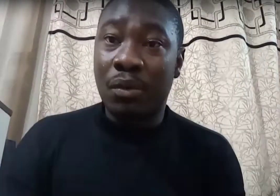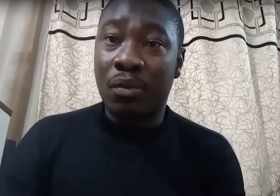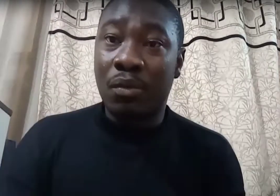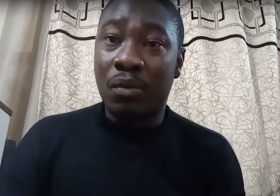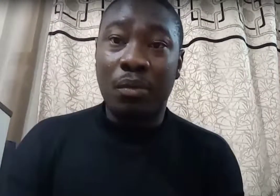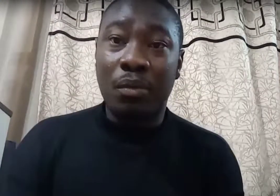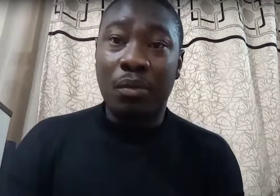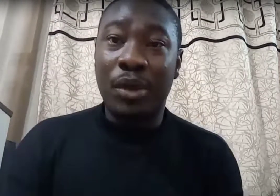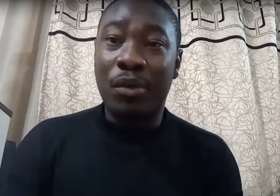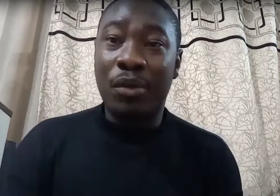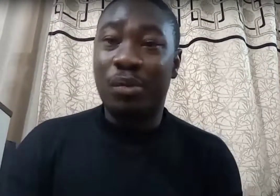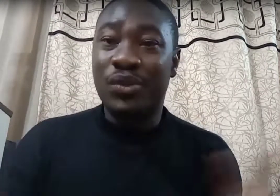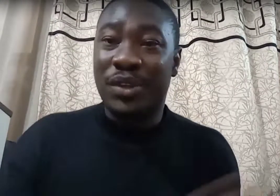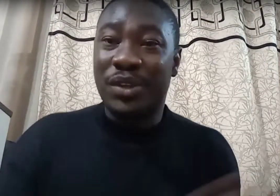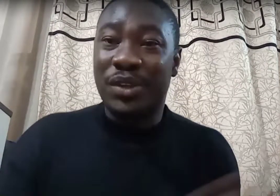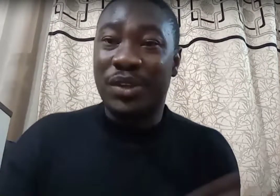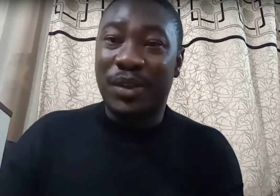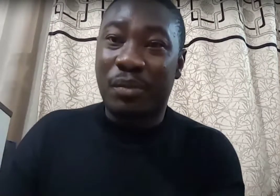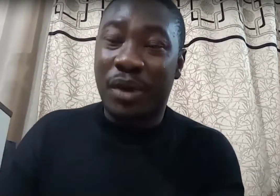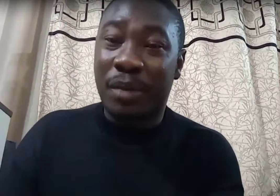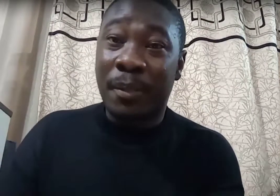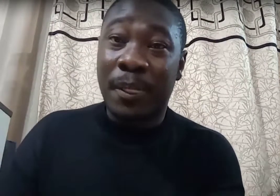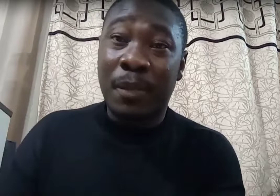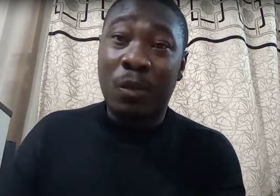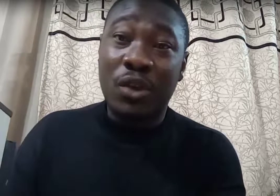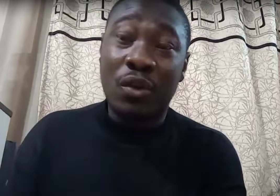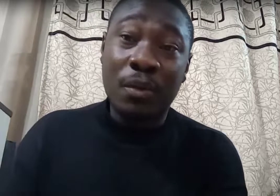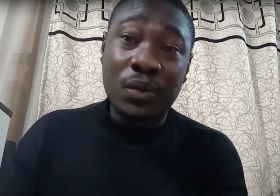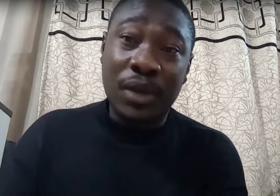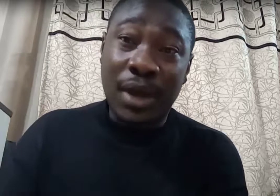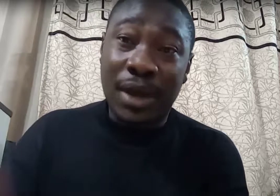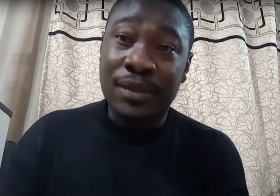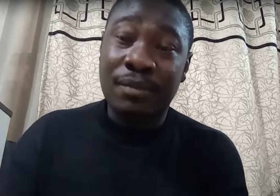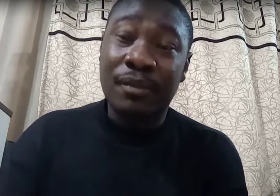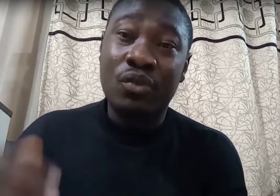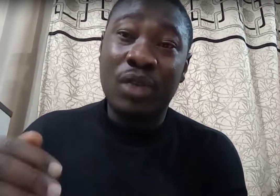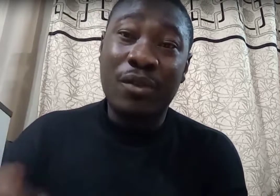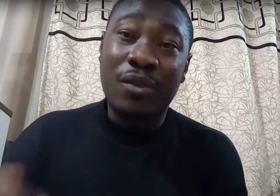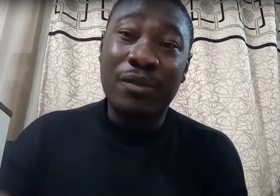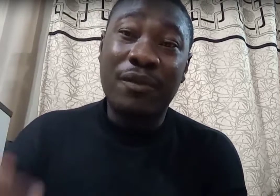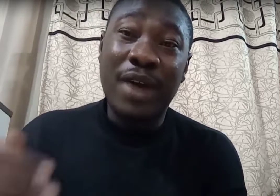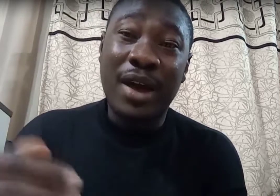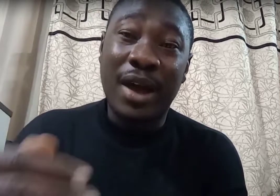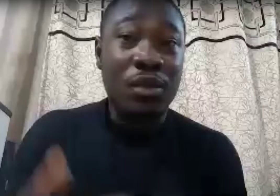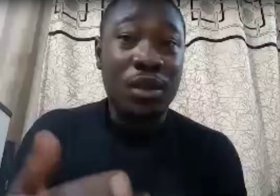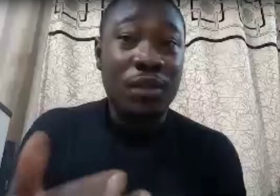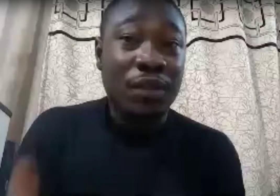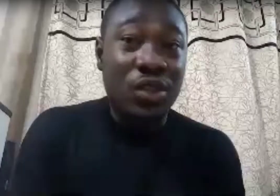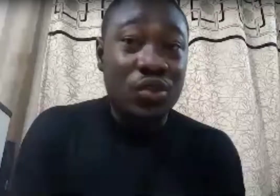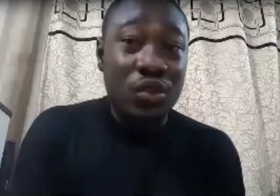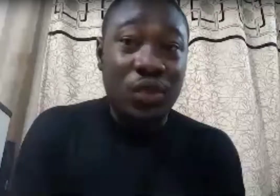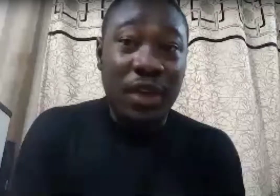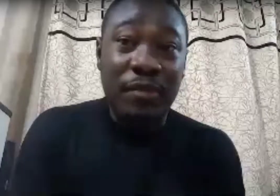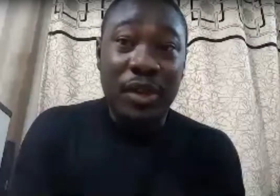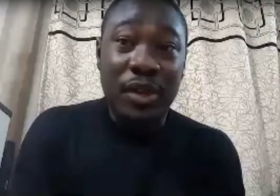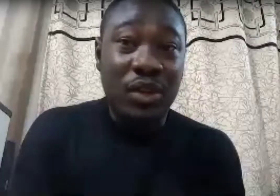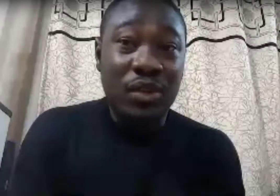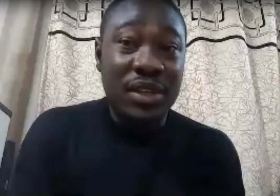of others. If they choose not to have mentor, I don't think anybody will choose not to have mentor. But if anybody is like that, who doesn't want to have a